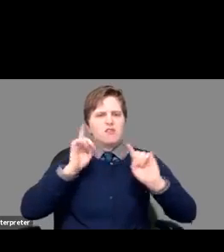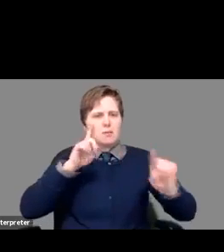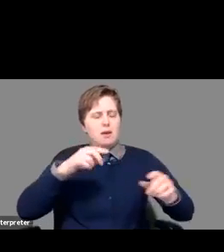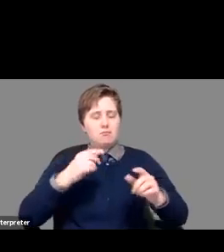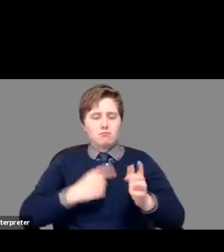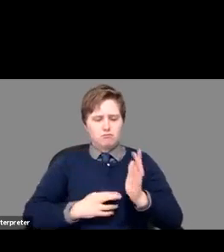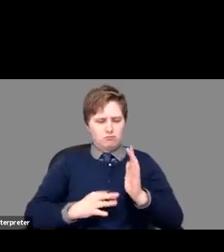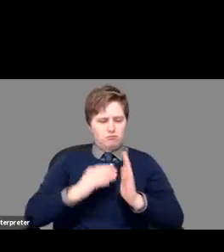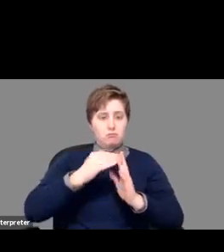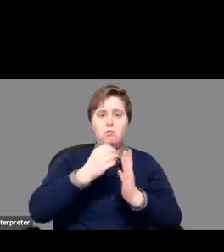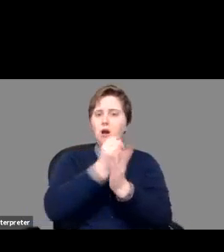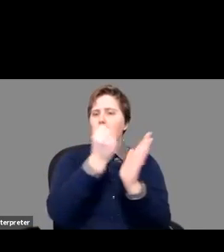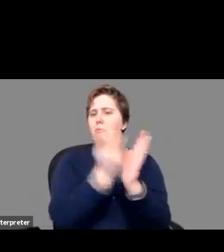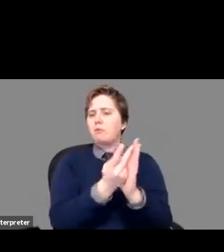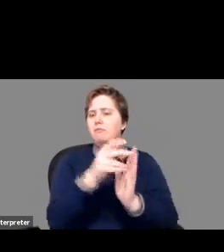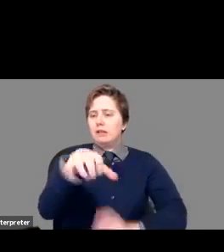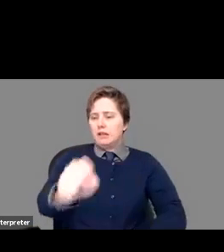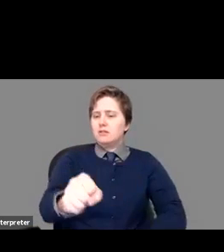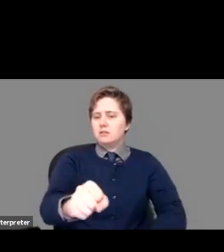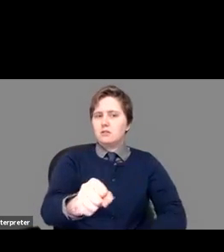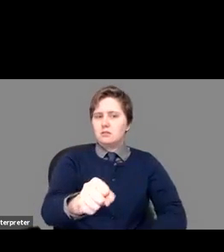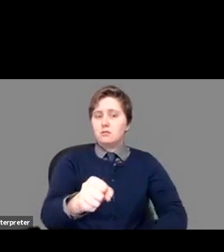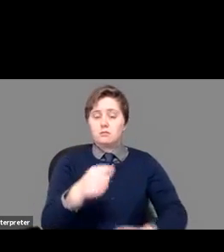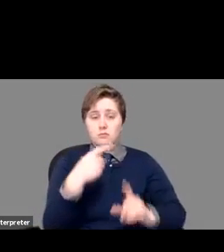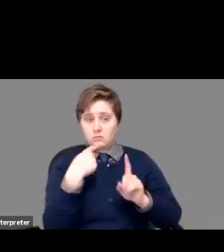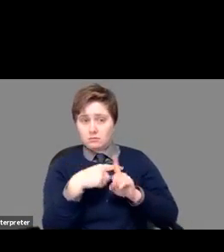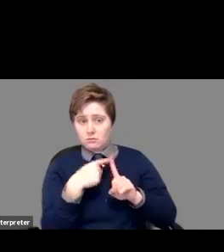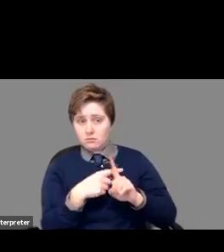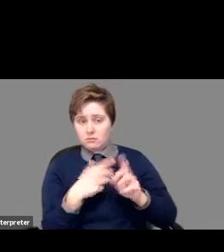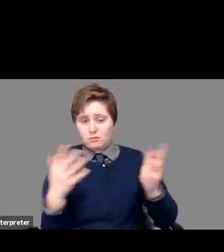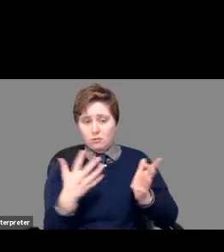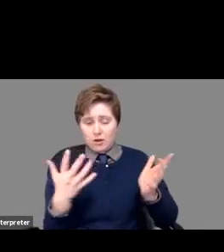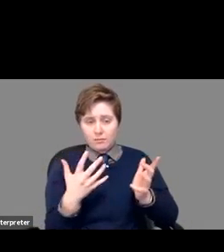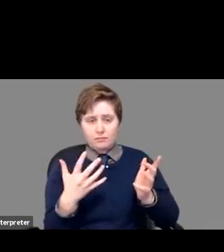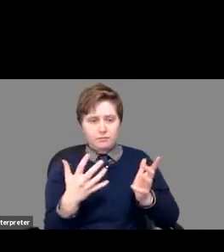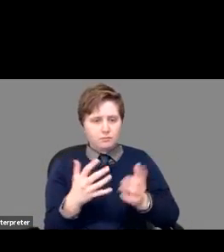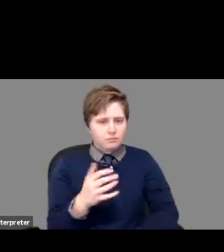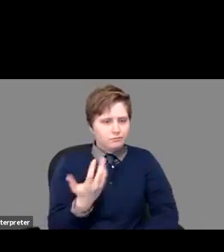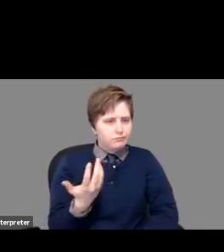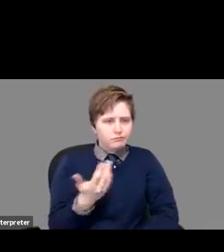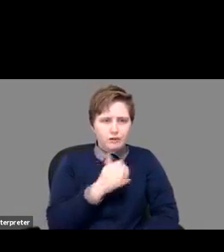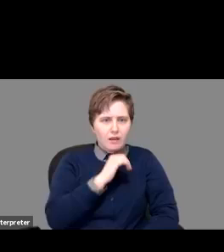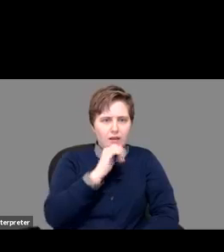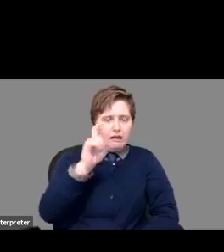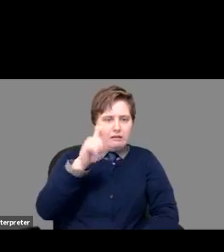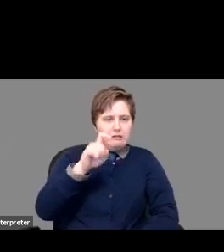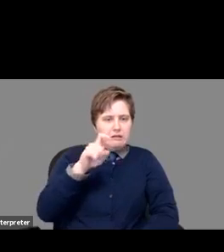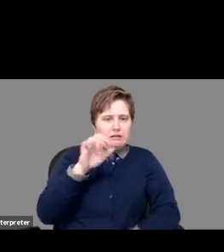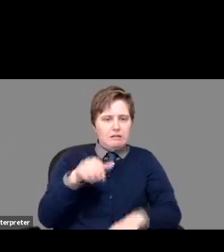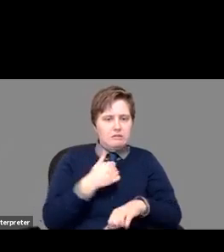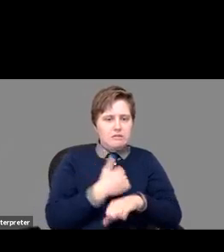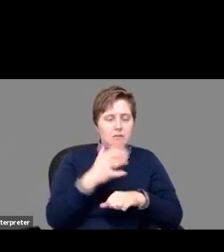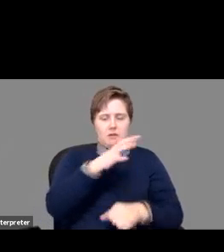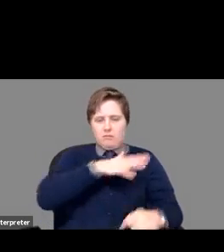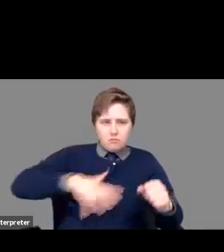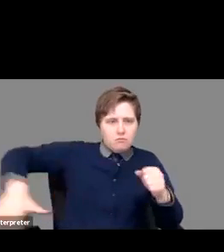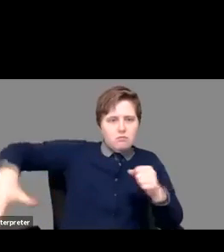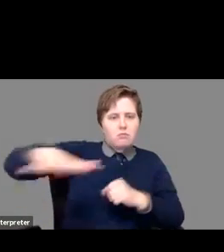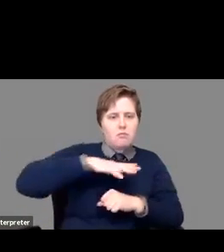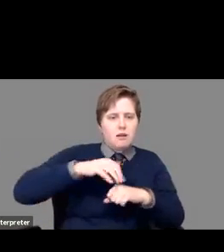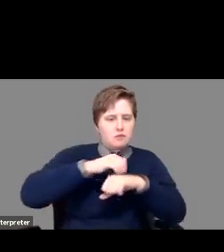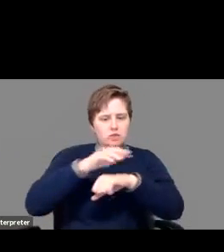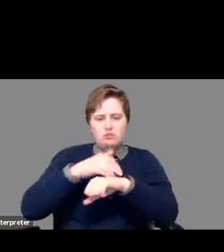approved it. The good news is that it wasn't necessary to stand up a regional distribution